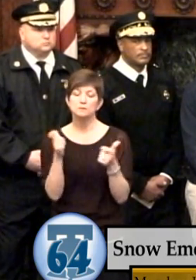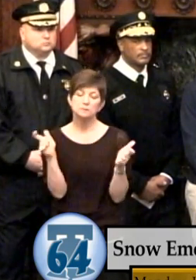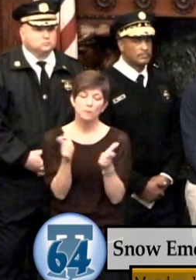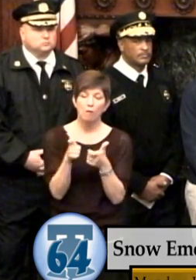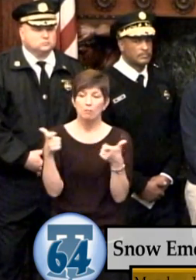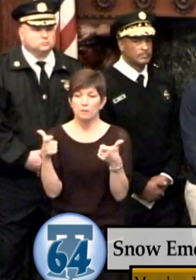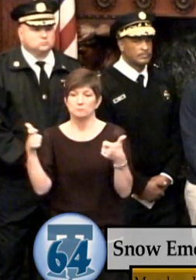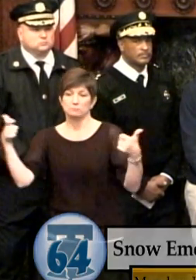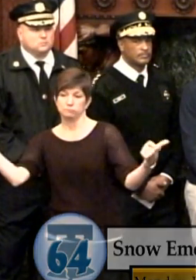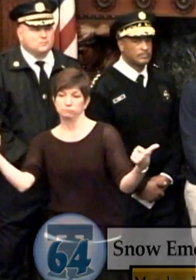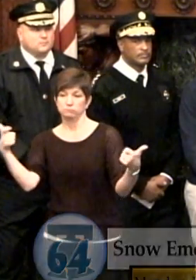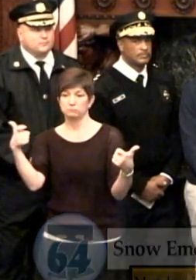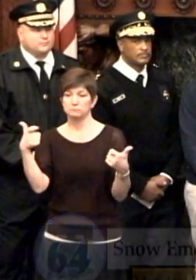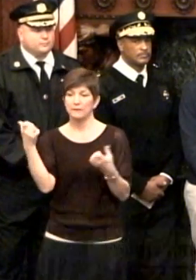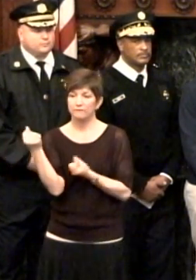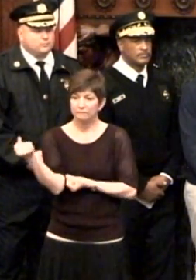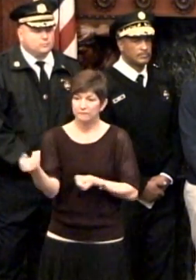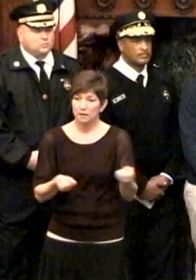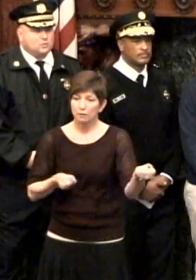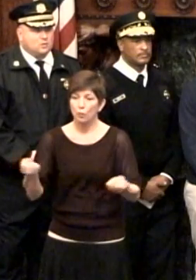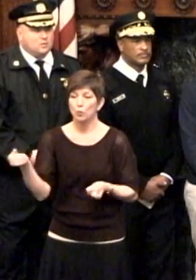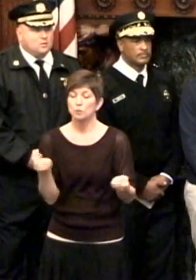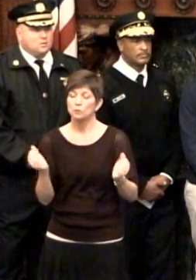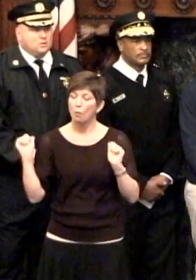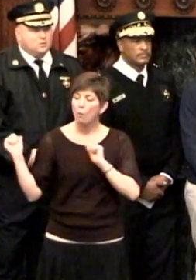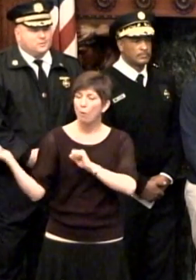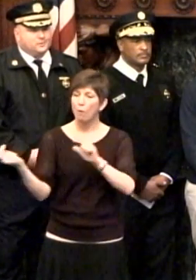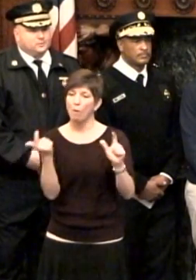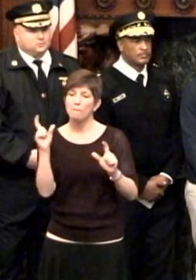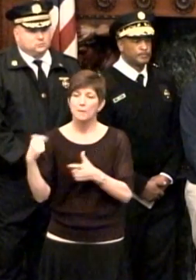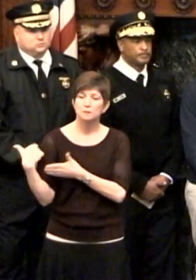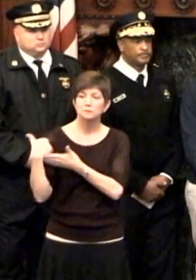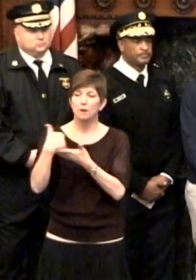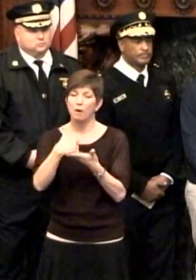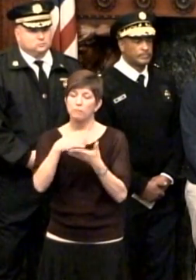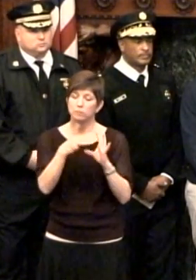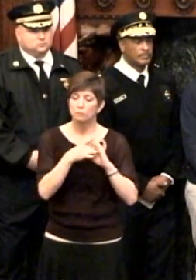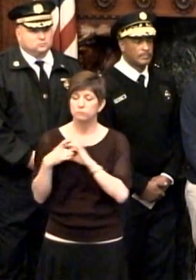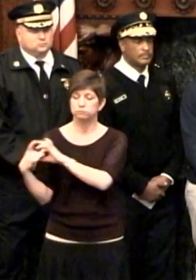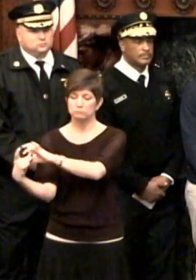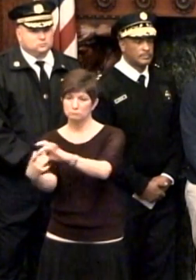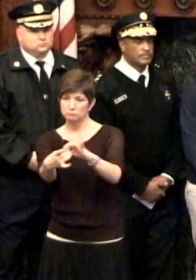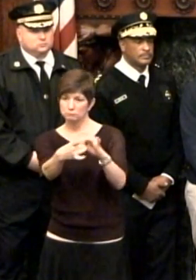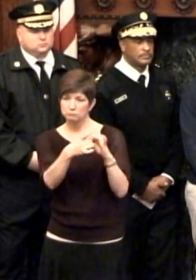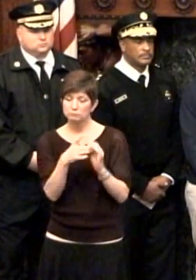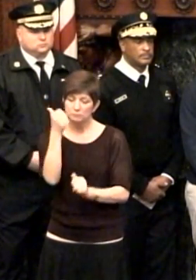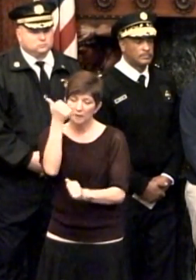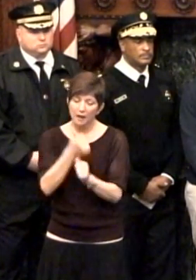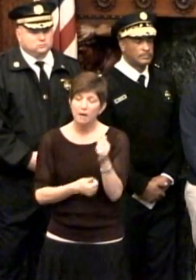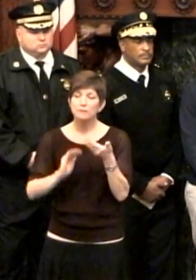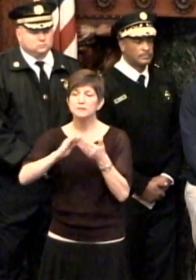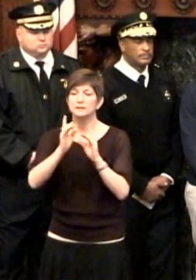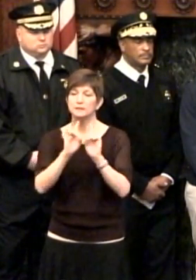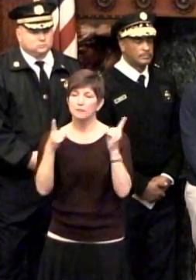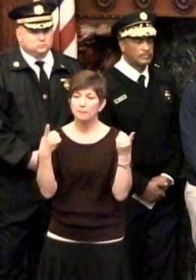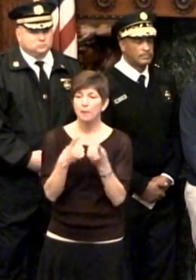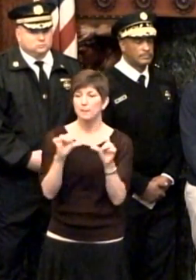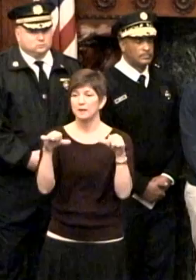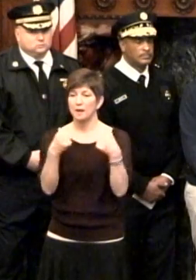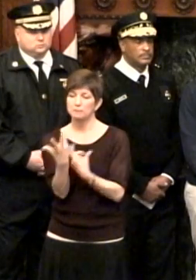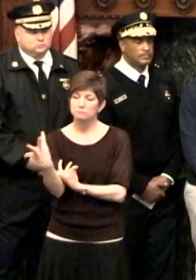large vehicles. This is an all-hands-on-deck activity coordinated across every city department and